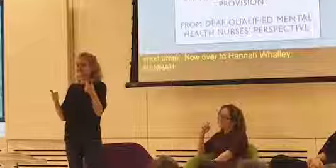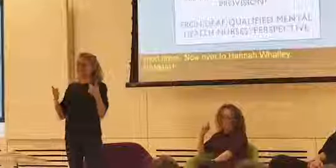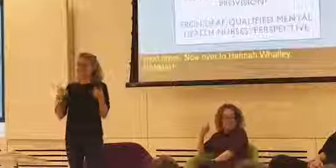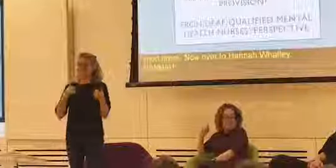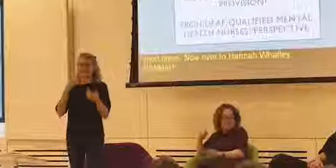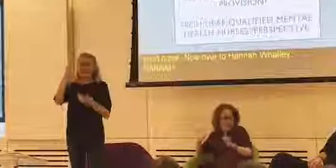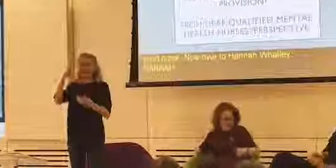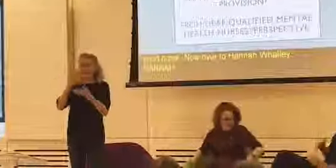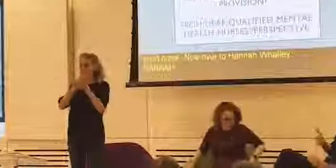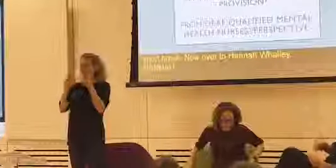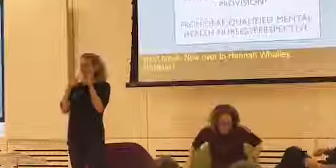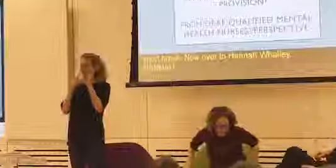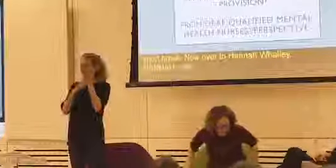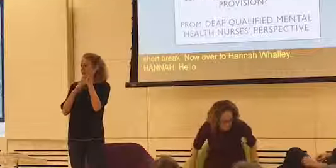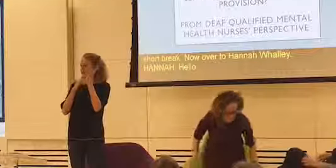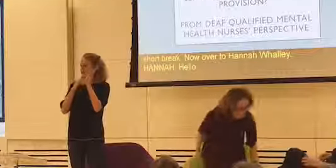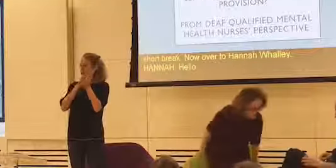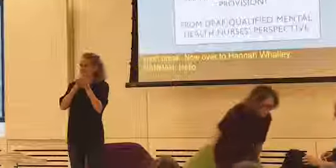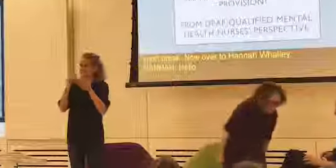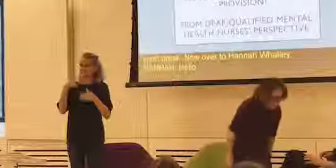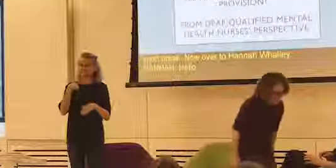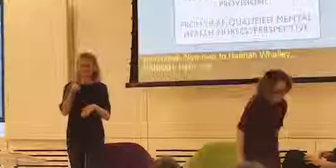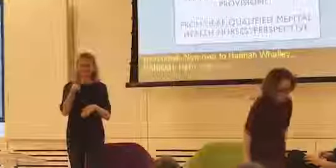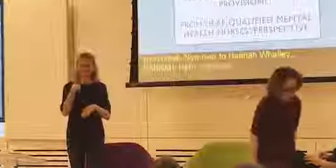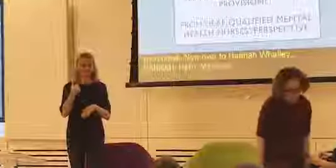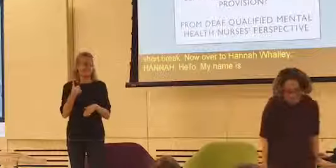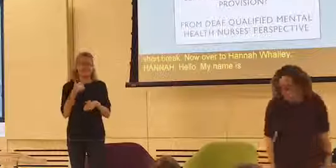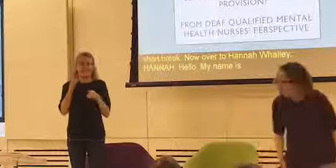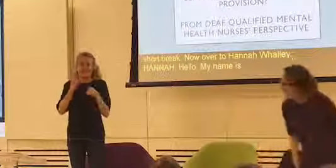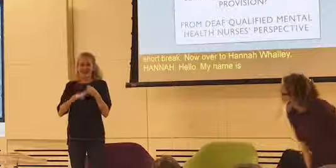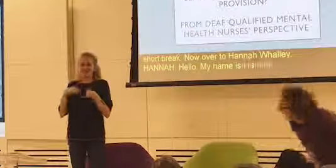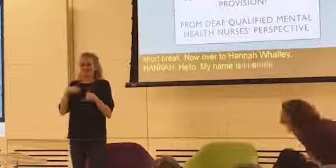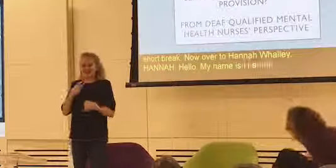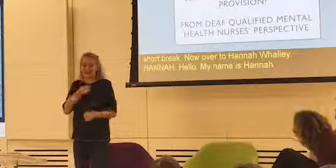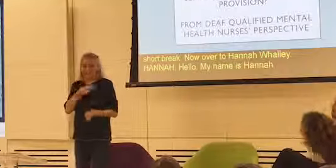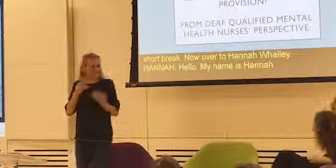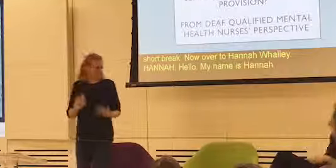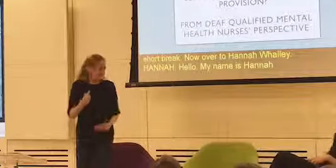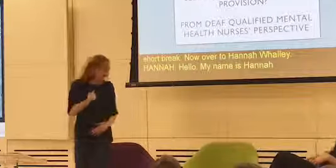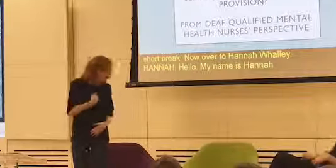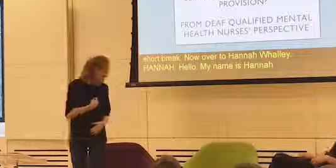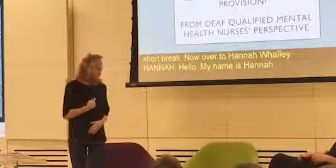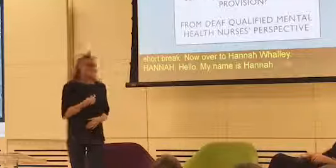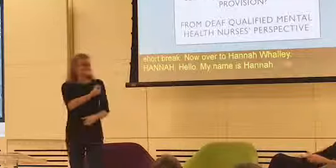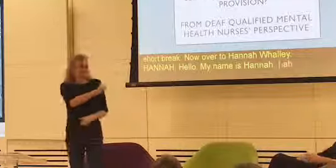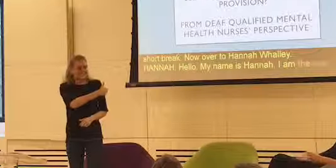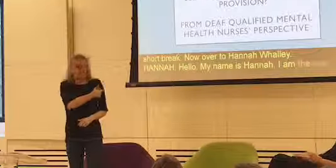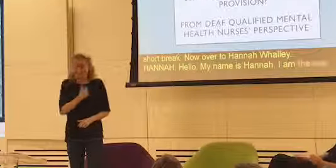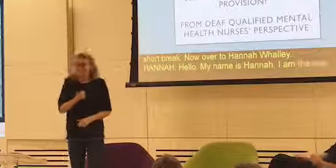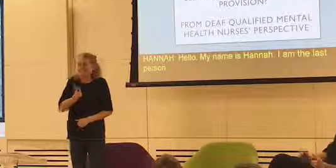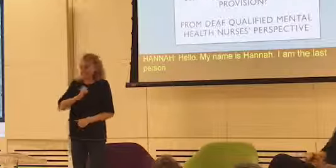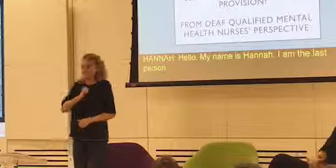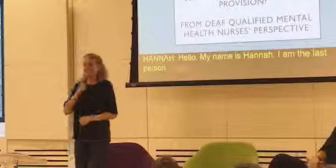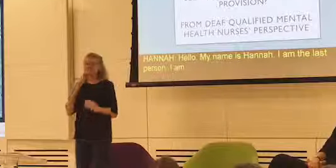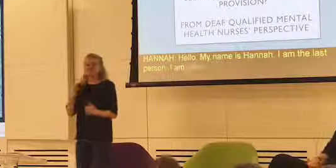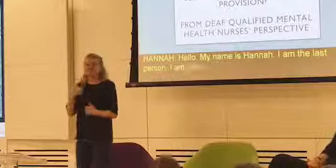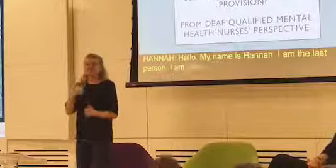Hello, my name is Hannah. I'm the last person. I'm quite nervous now. Everybody's been going through